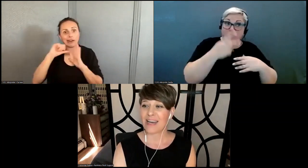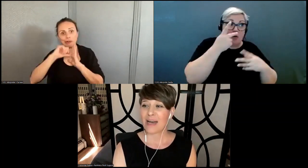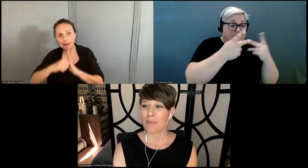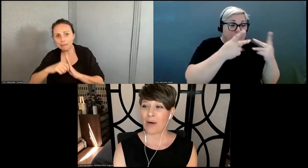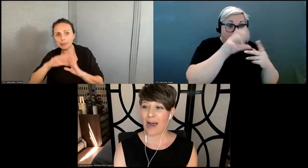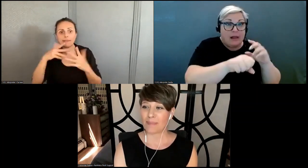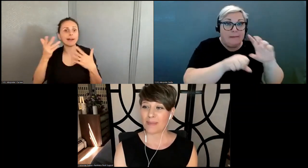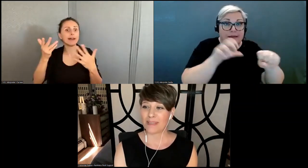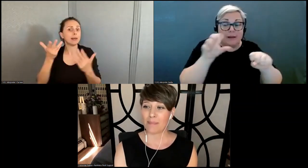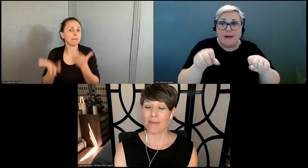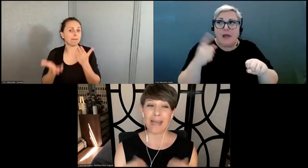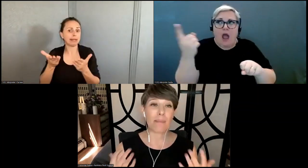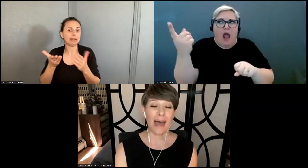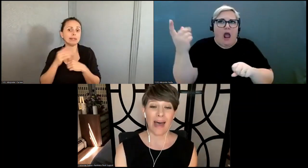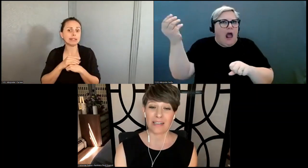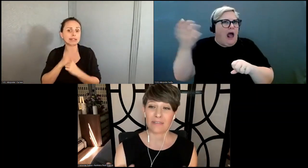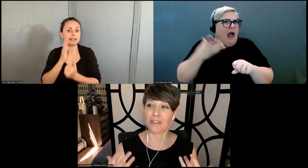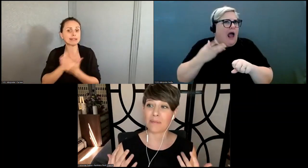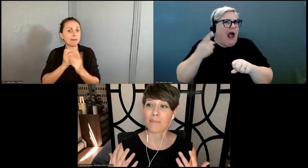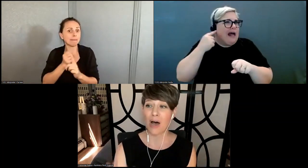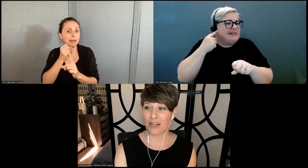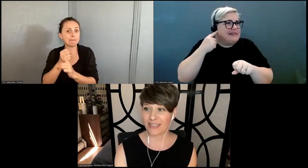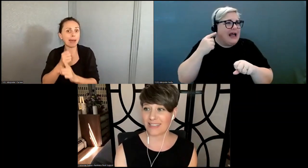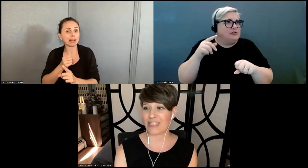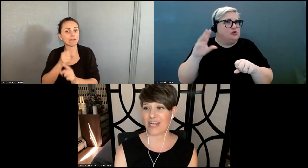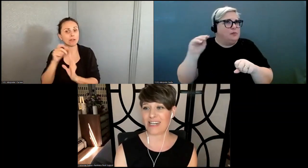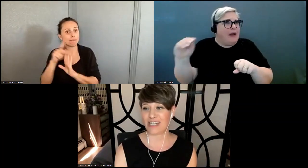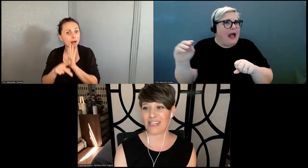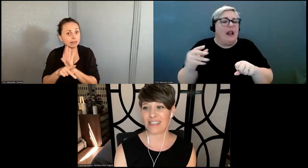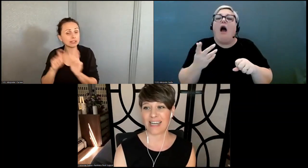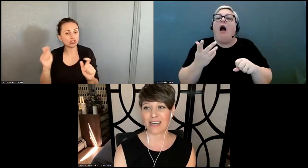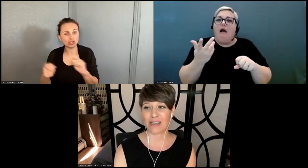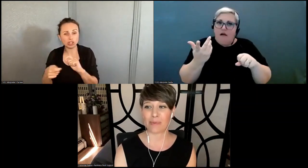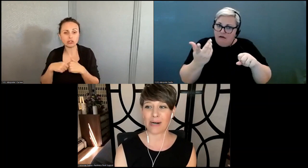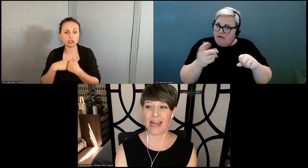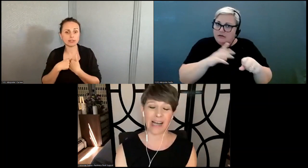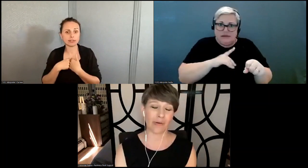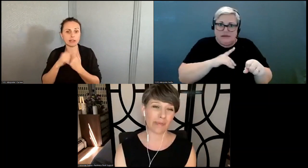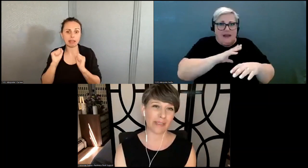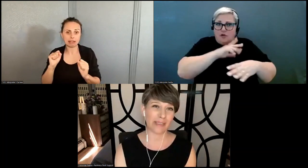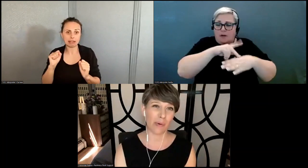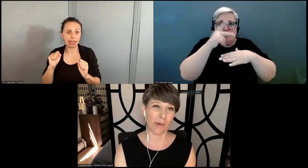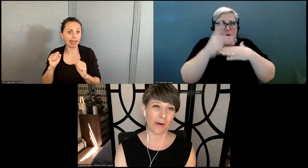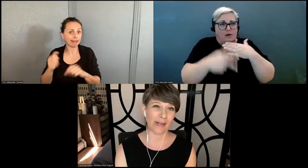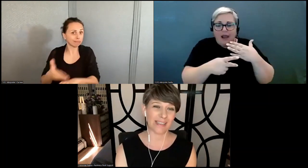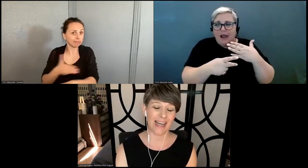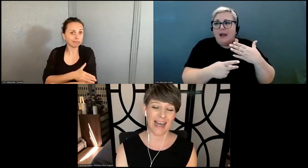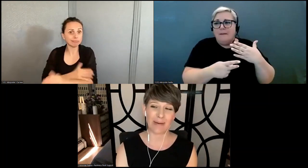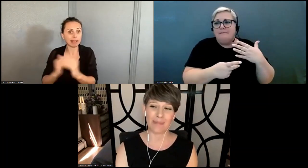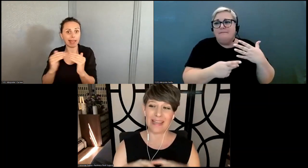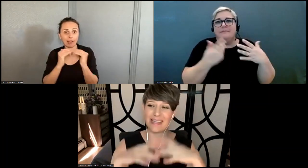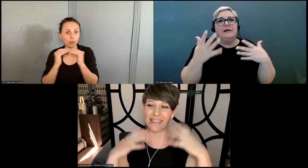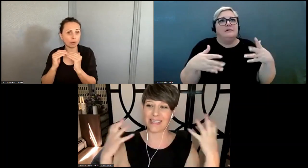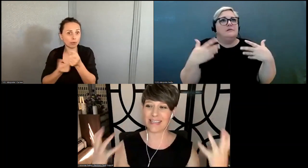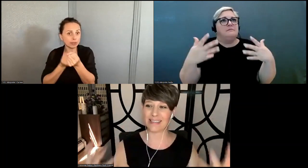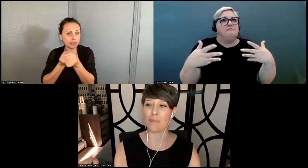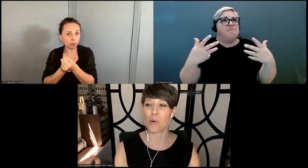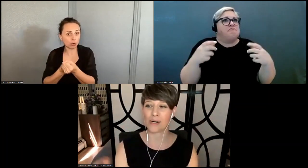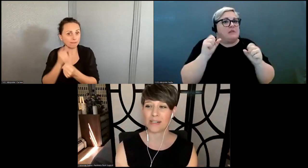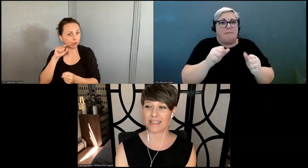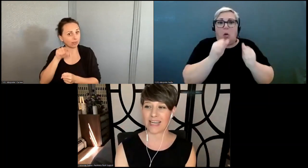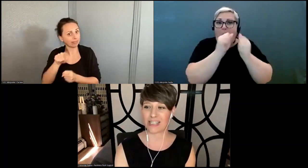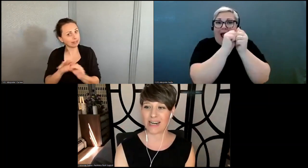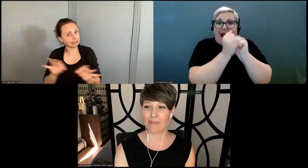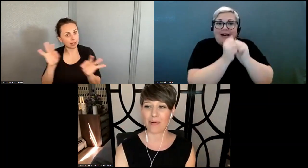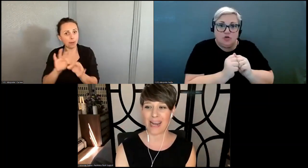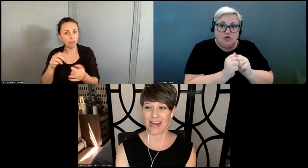amplify. Perhaps some impactful policy changes that could bring equitable support in this